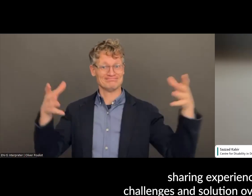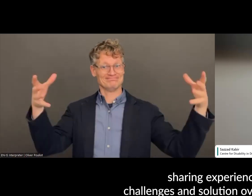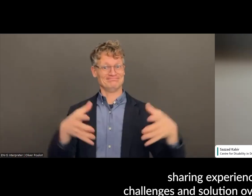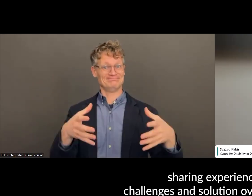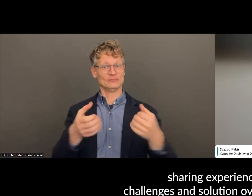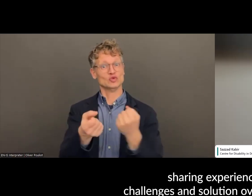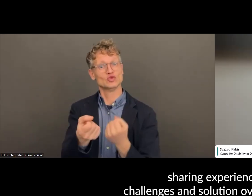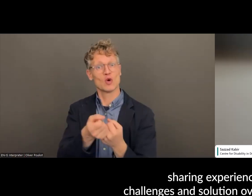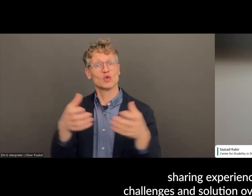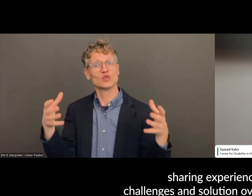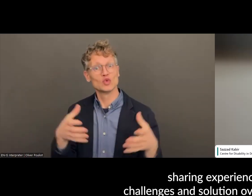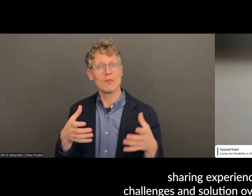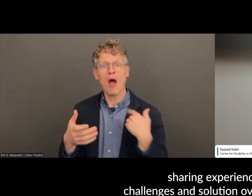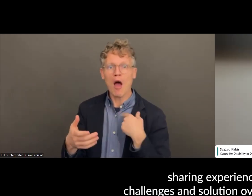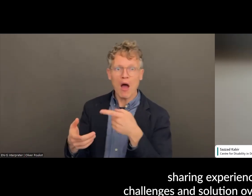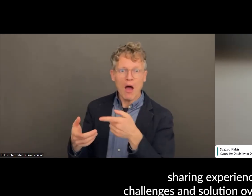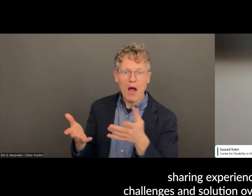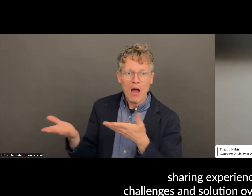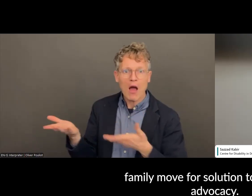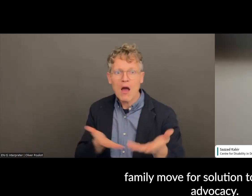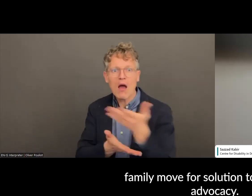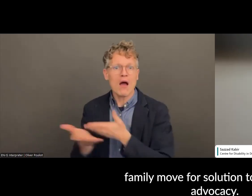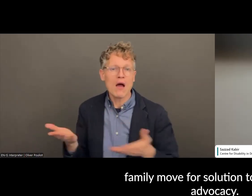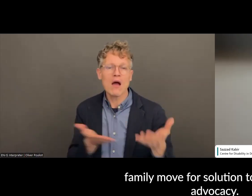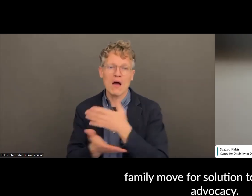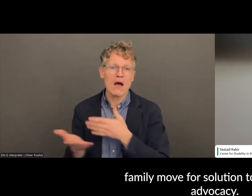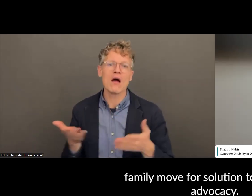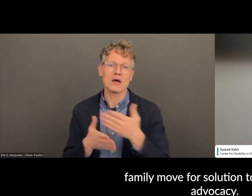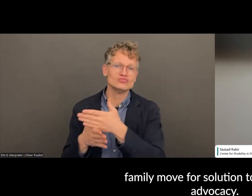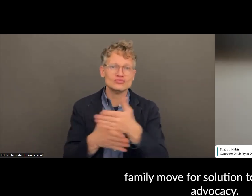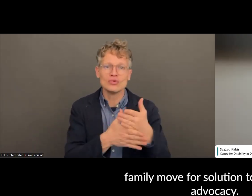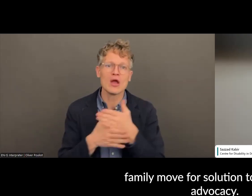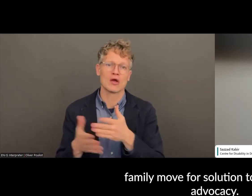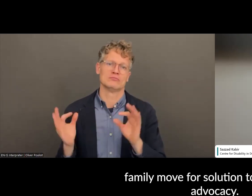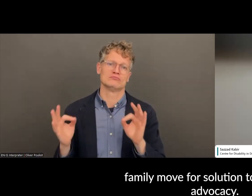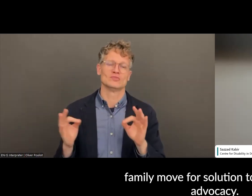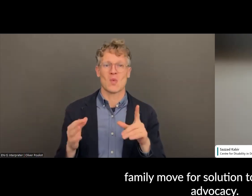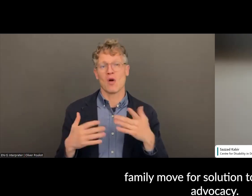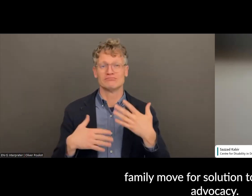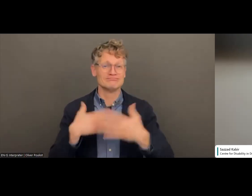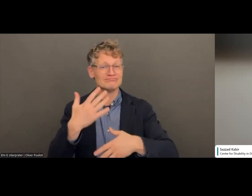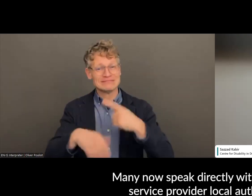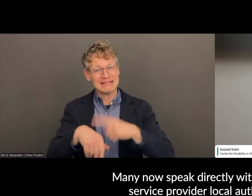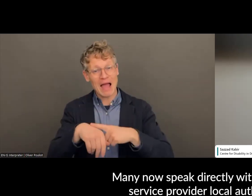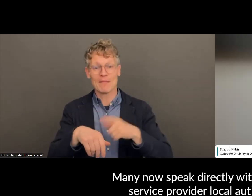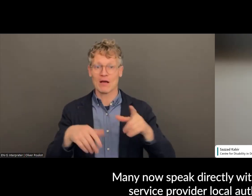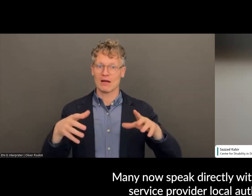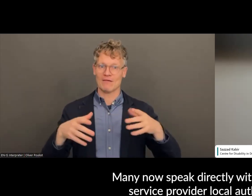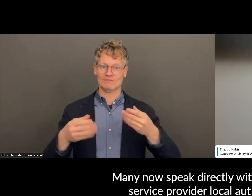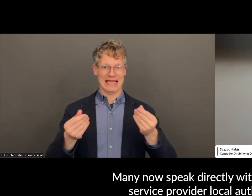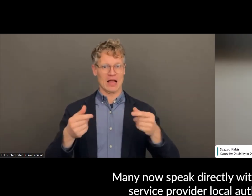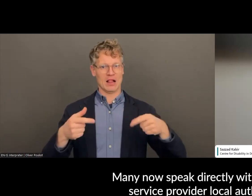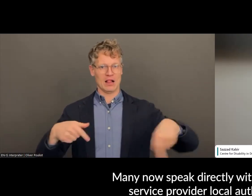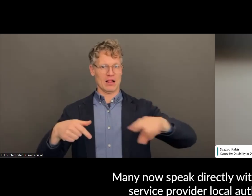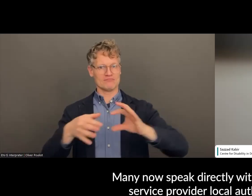sharing experience, challenges, and solution. Over the time, family moved for solution to collective advocacy. Many